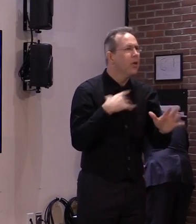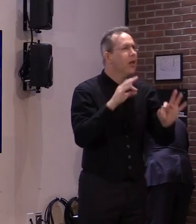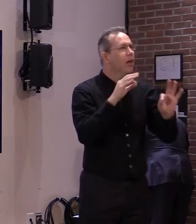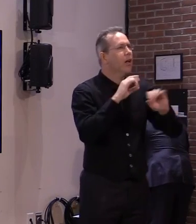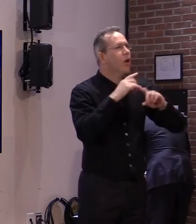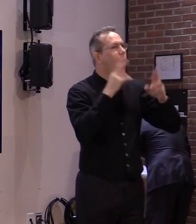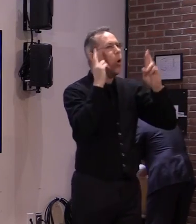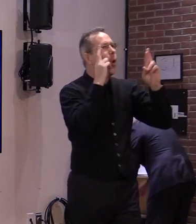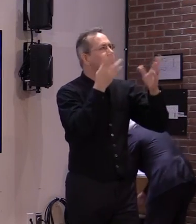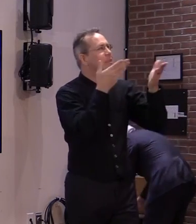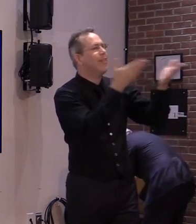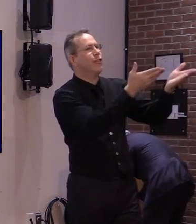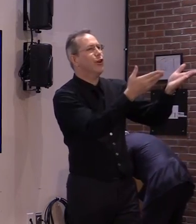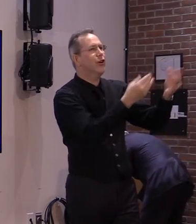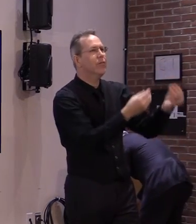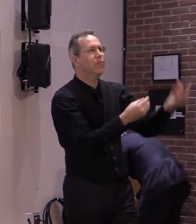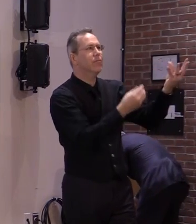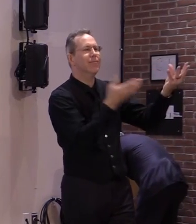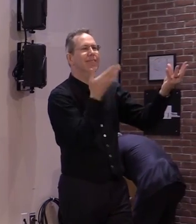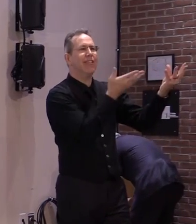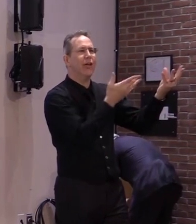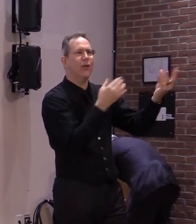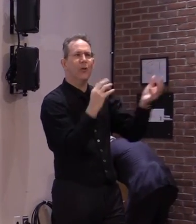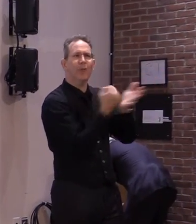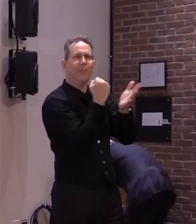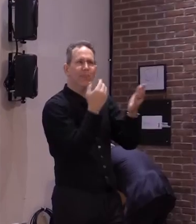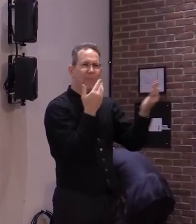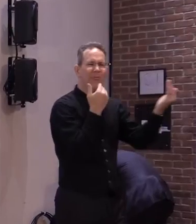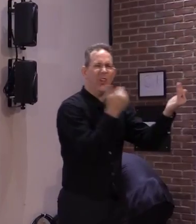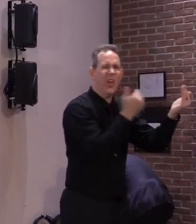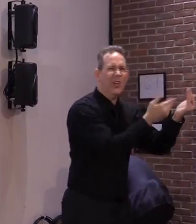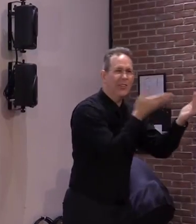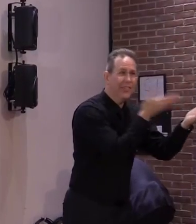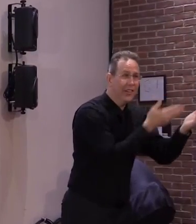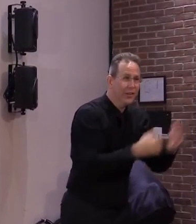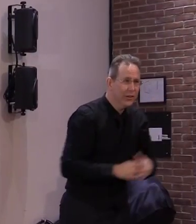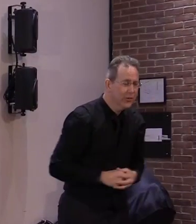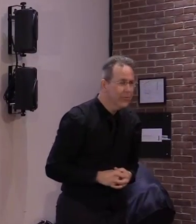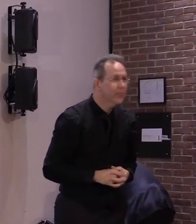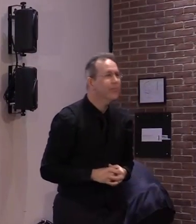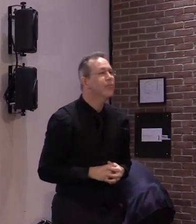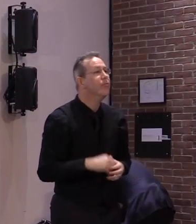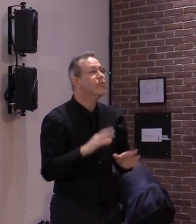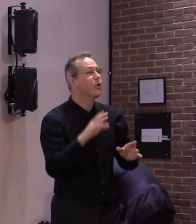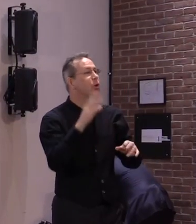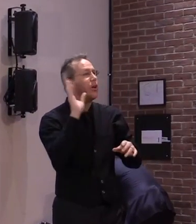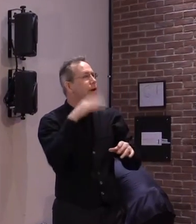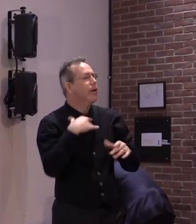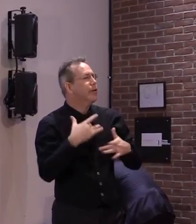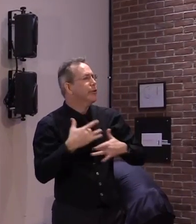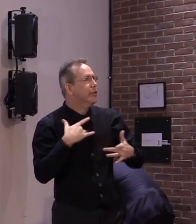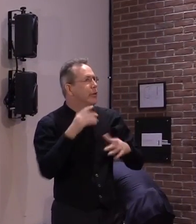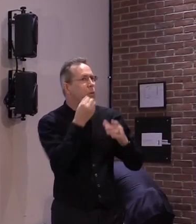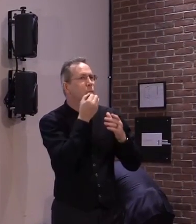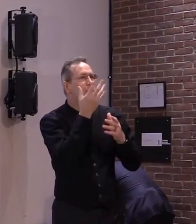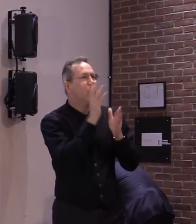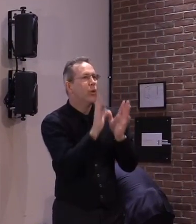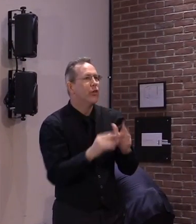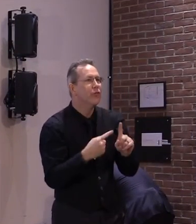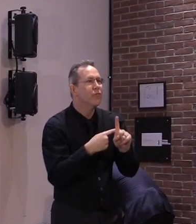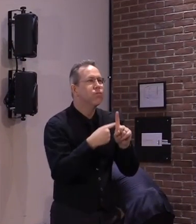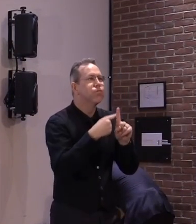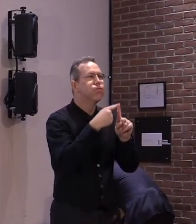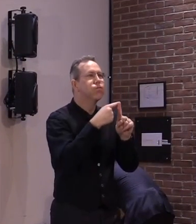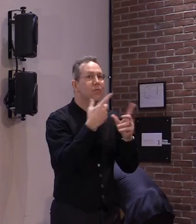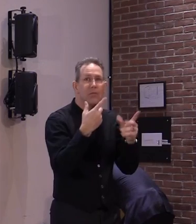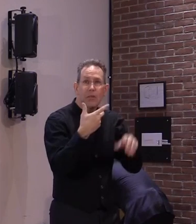remain vigilant as we bridge into the warmer weathers and the continued progress with our vaccination program.